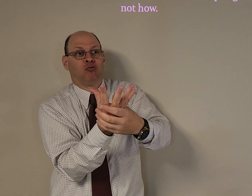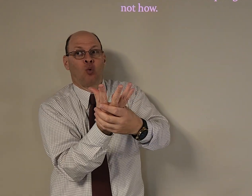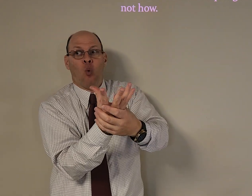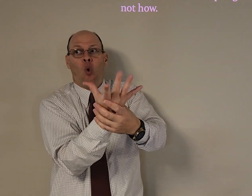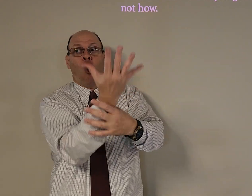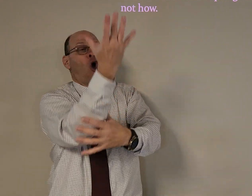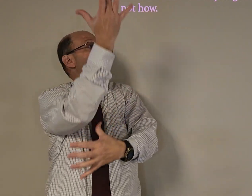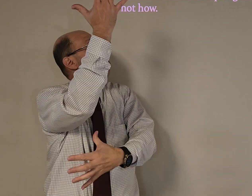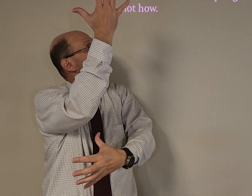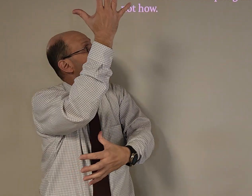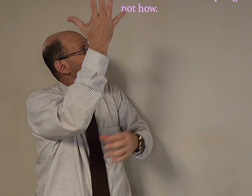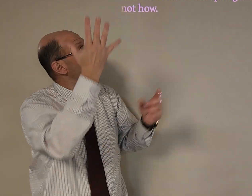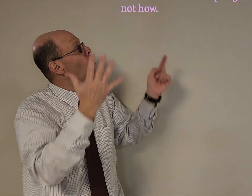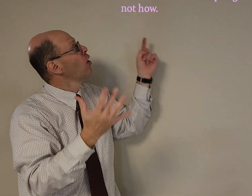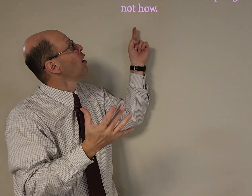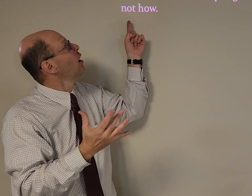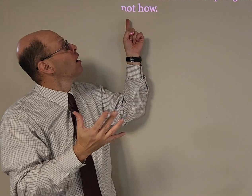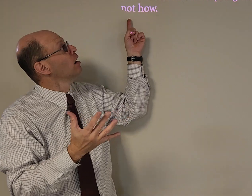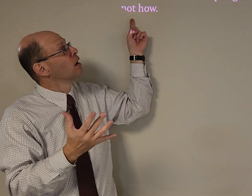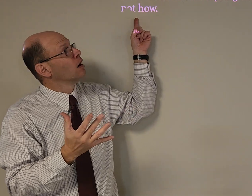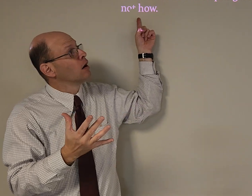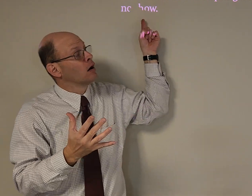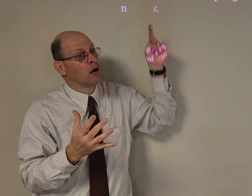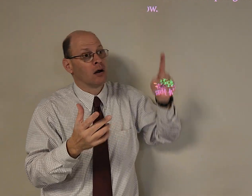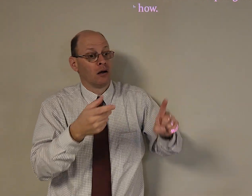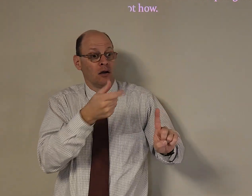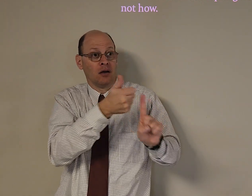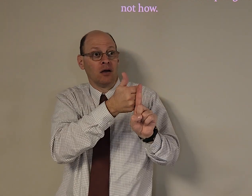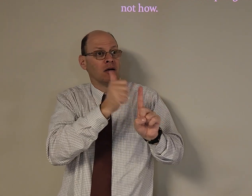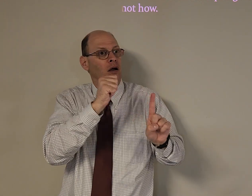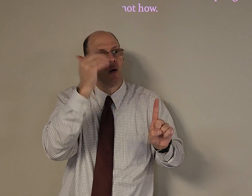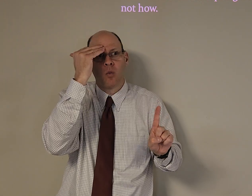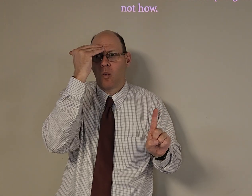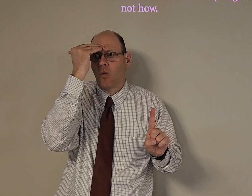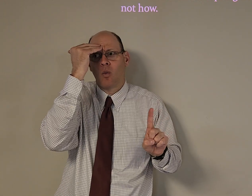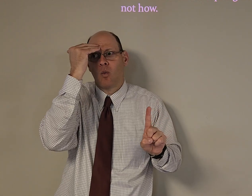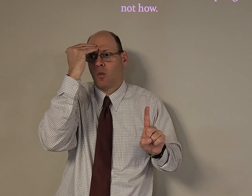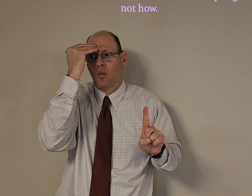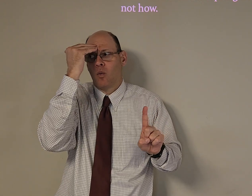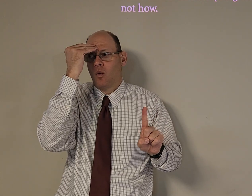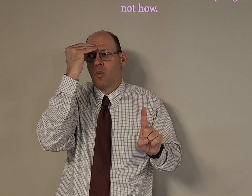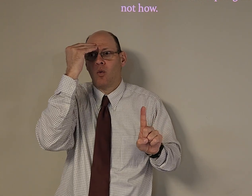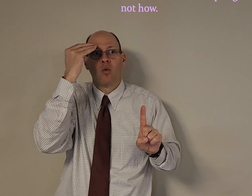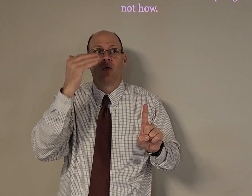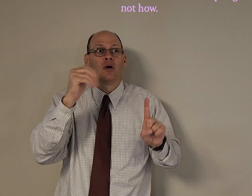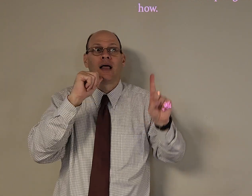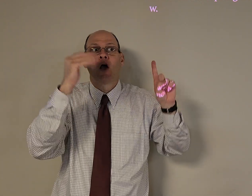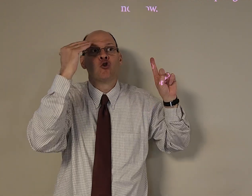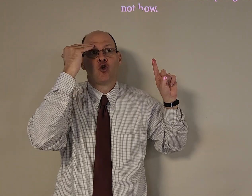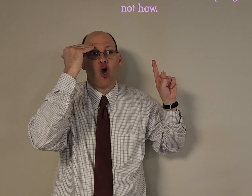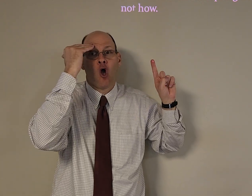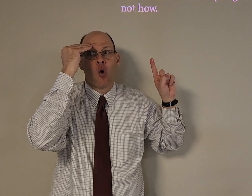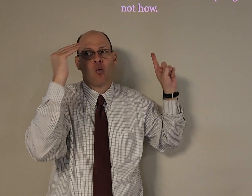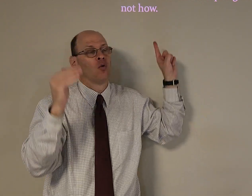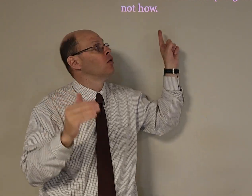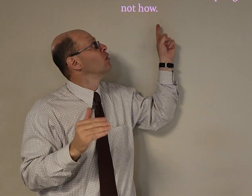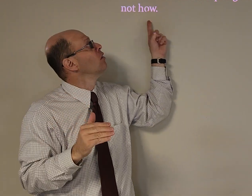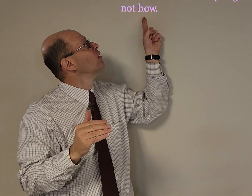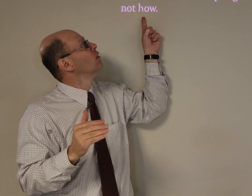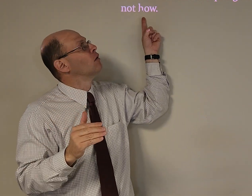And so as it begins to grow, so it should, and should sleep and rise night and day, and the seed should spring up,